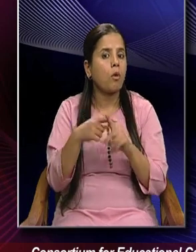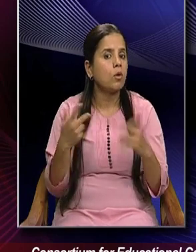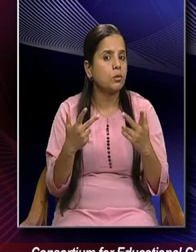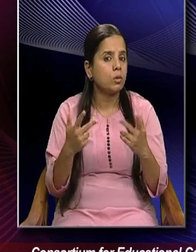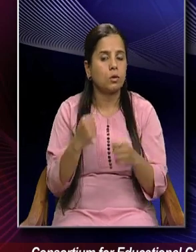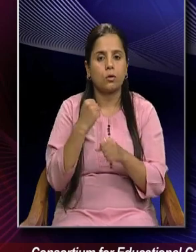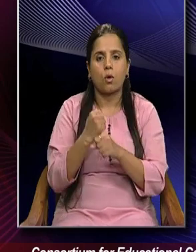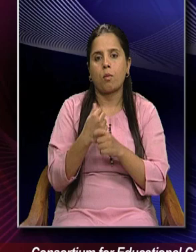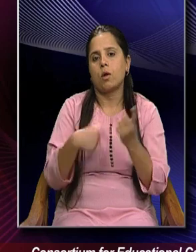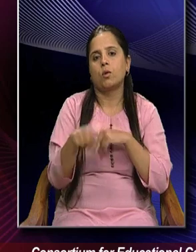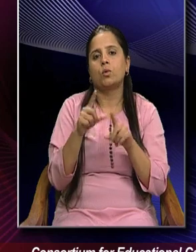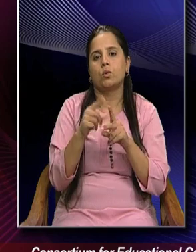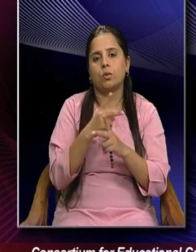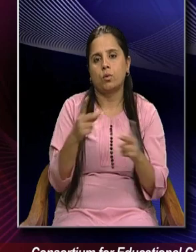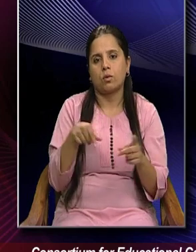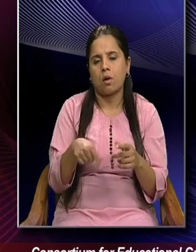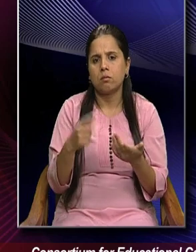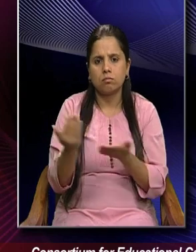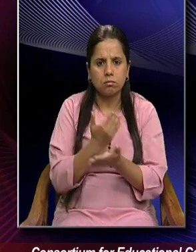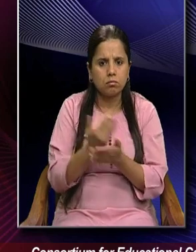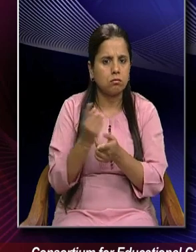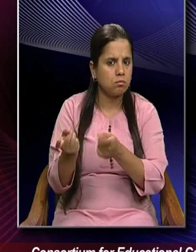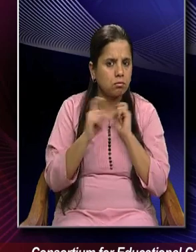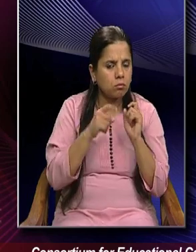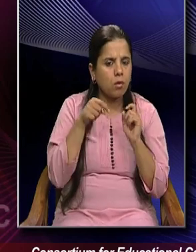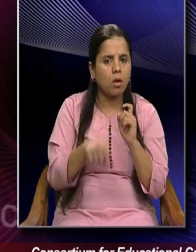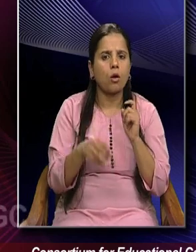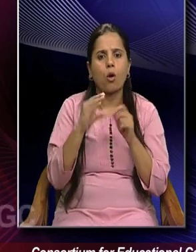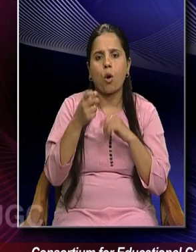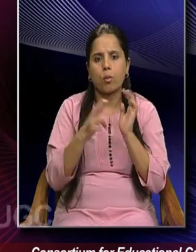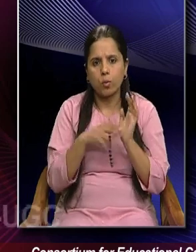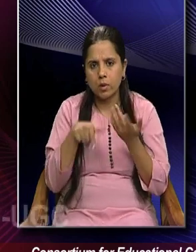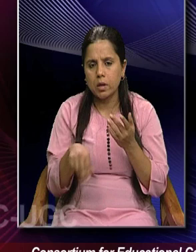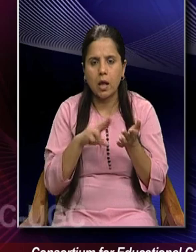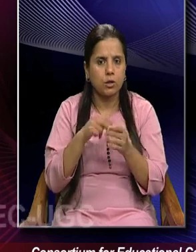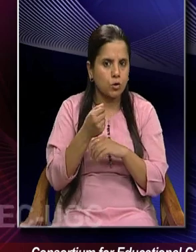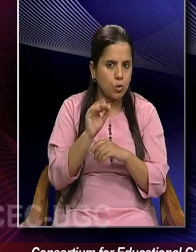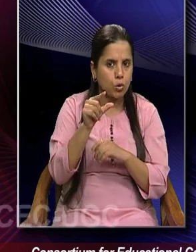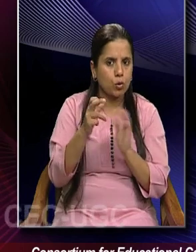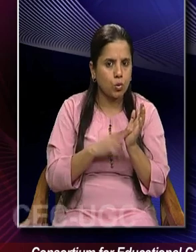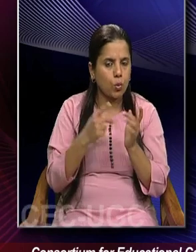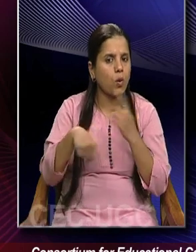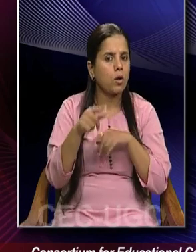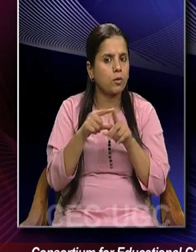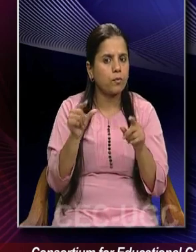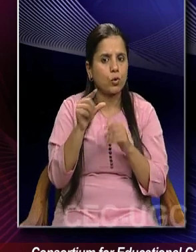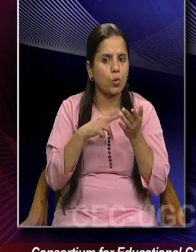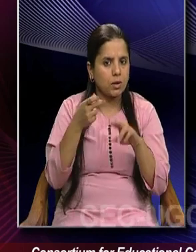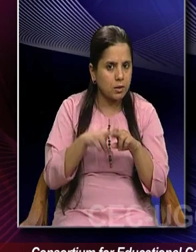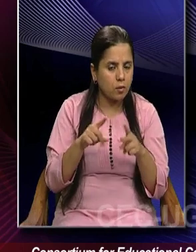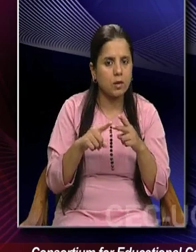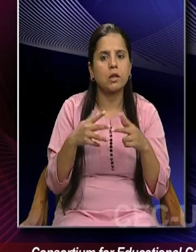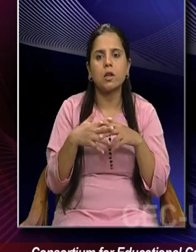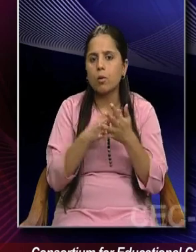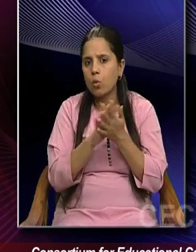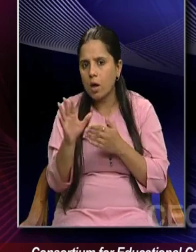Government interventions, evacuations, rescue operations, NGOs and UN contributions like UNICEF,